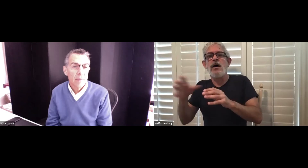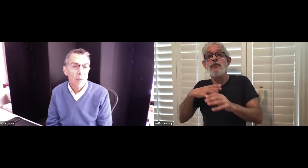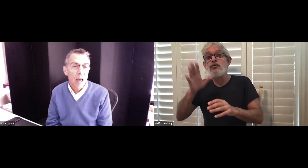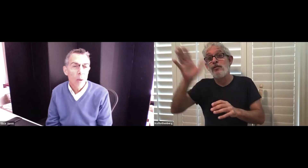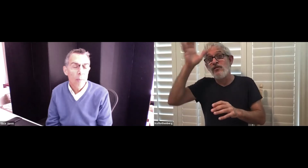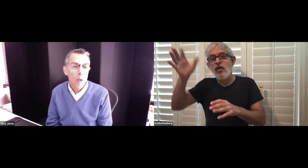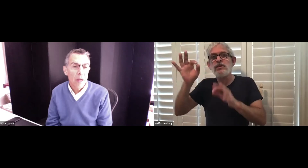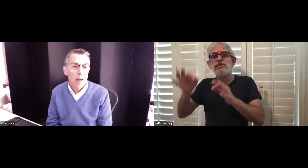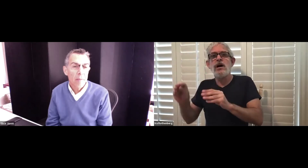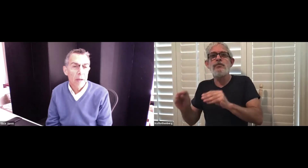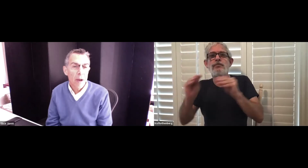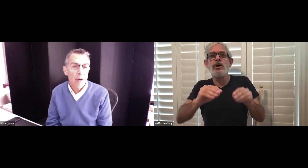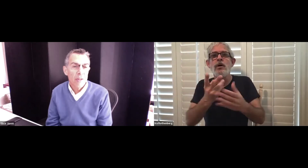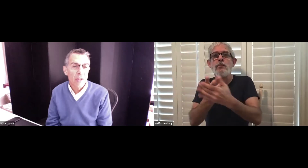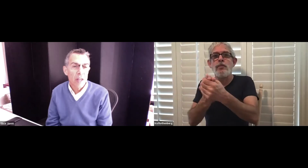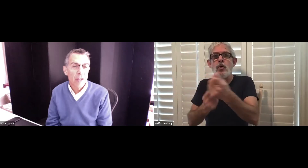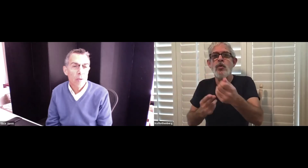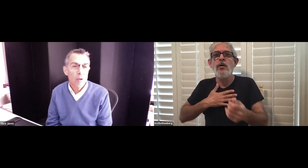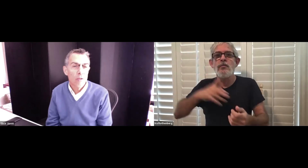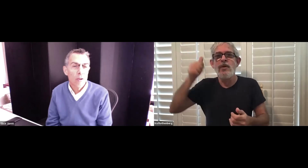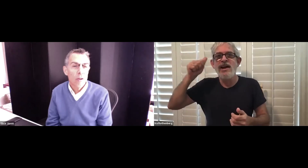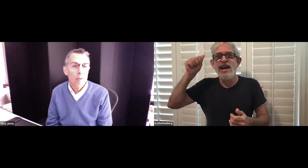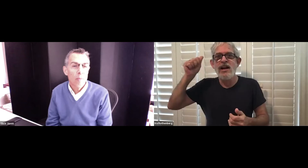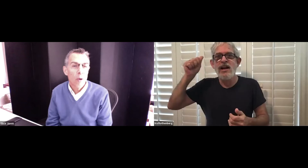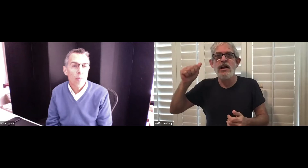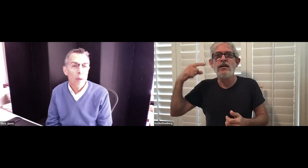At one point, my grandparents decided to move both my aunt,